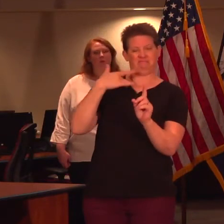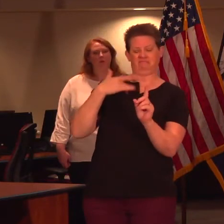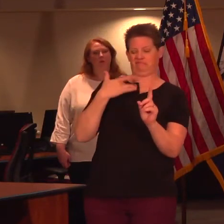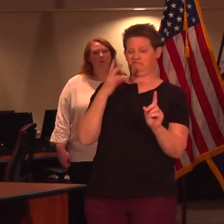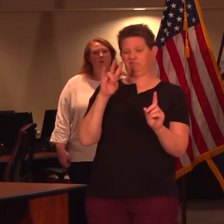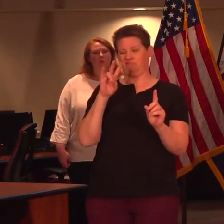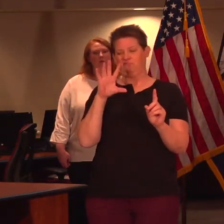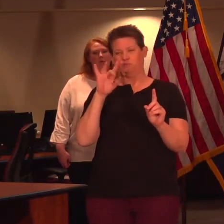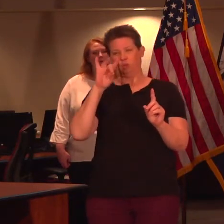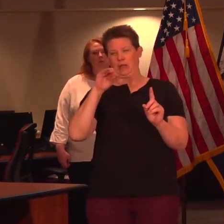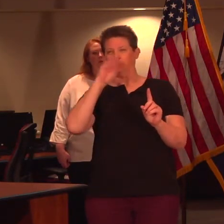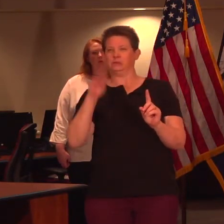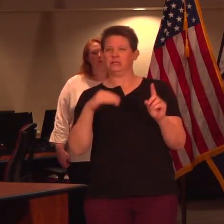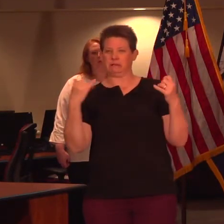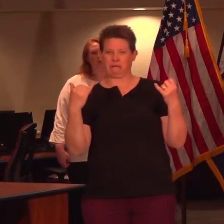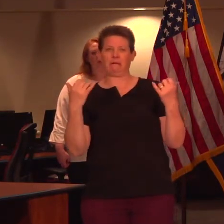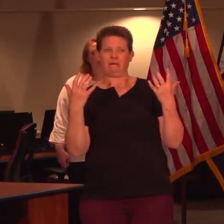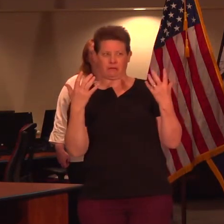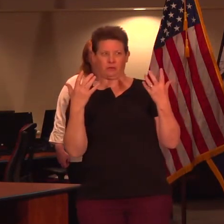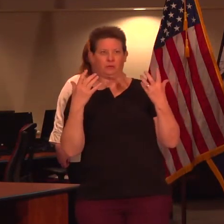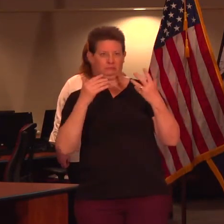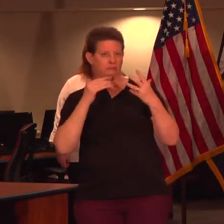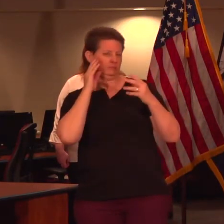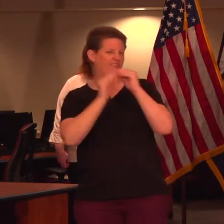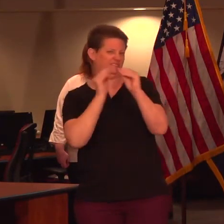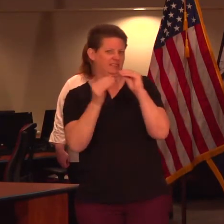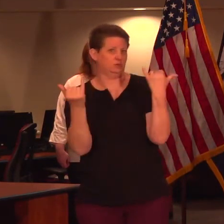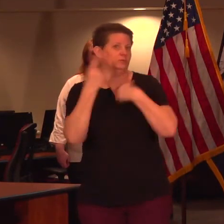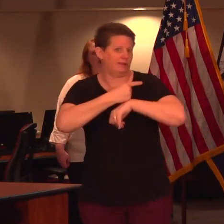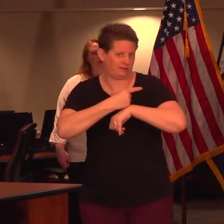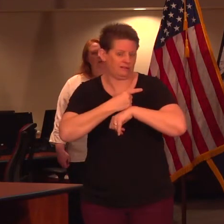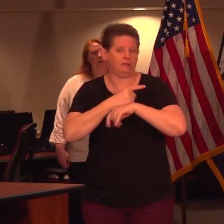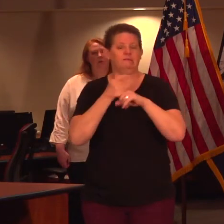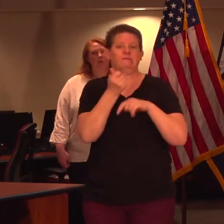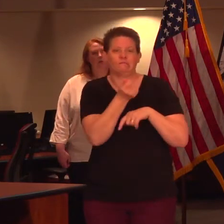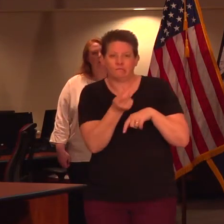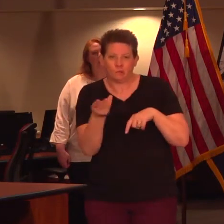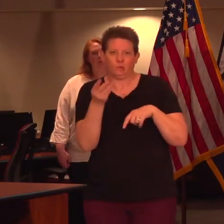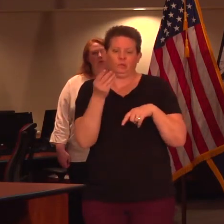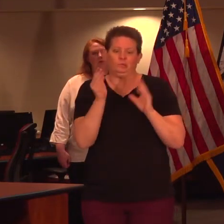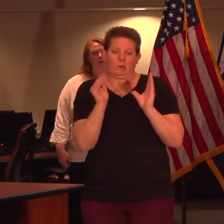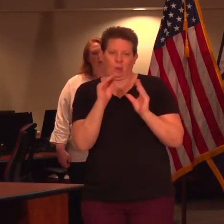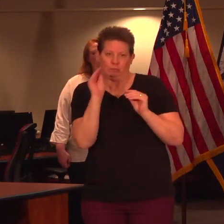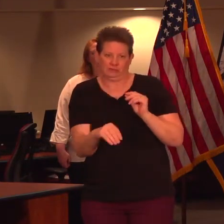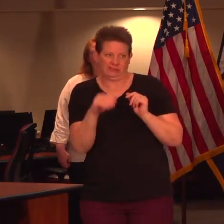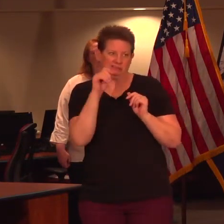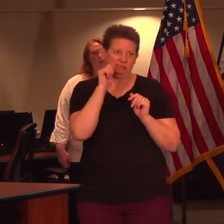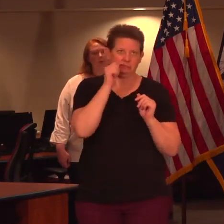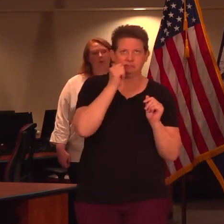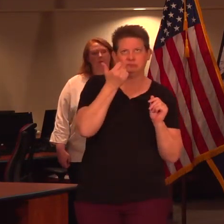75 to 80% of all the power outages will probably be fixed today, but there'll be some percentage, 10